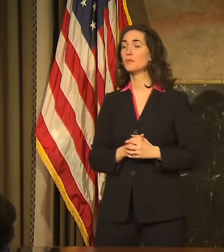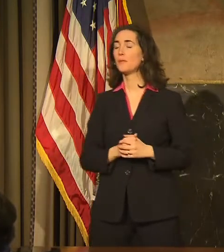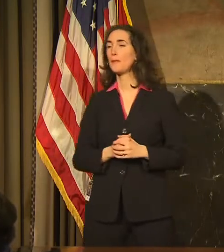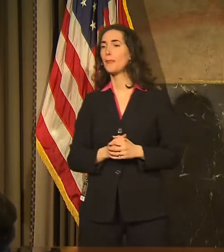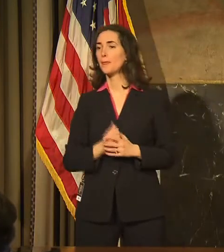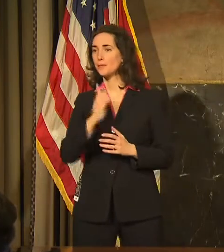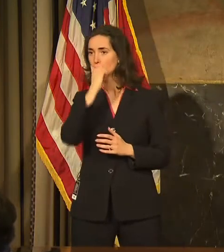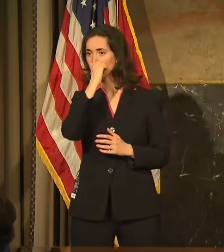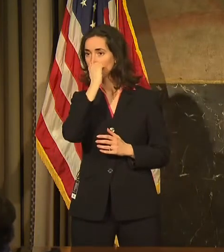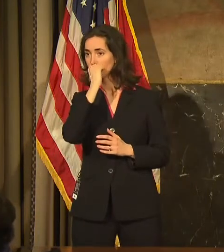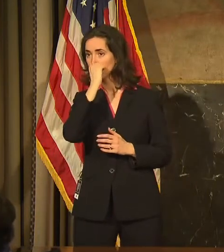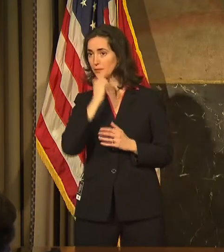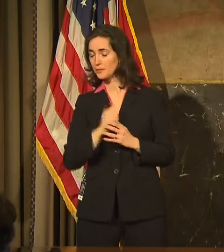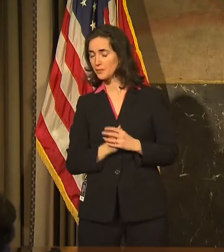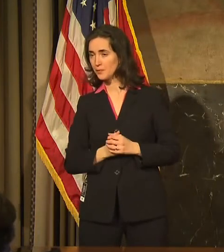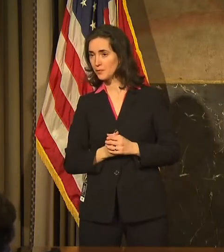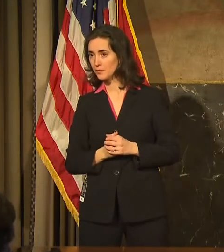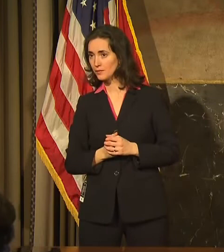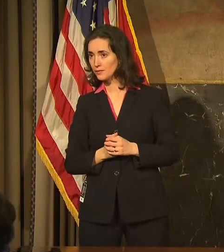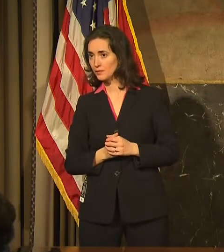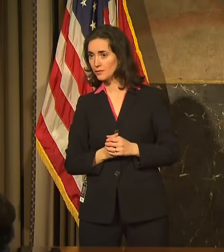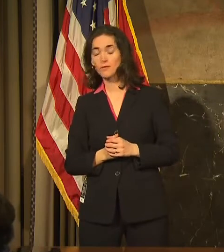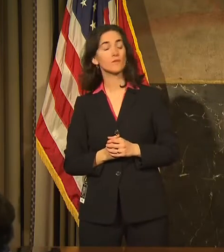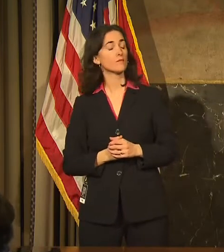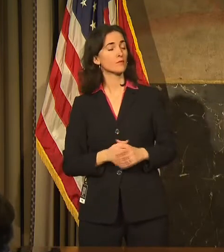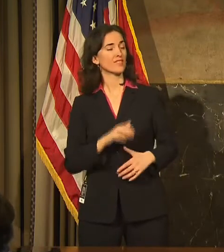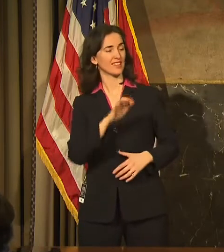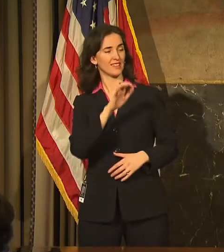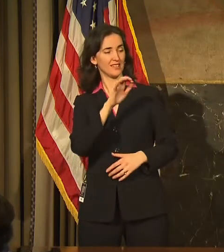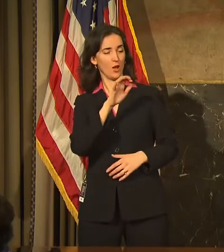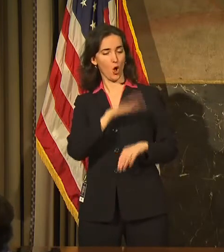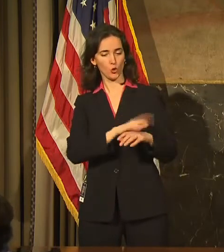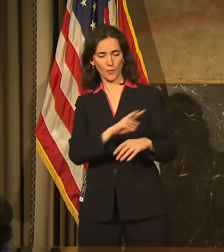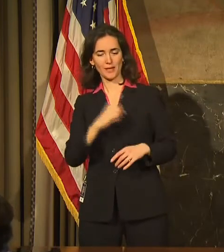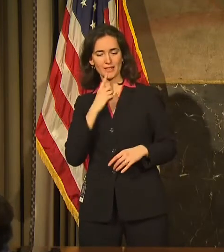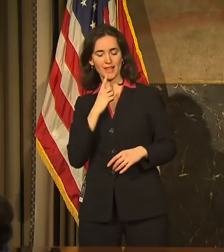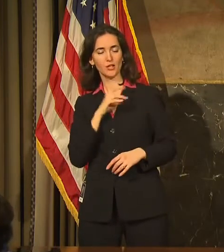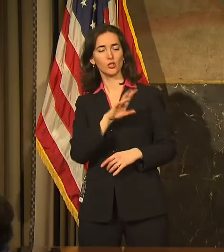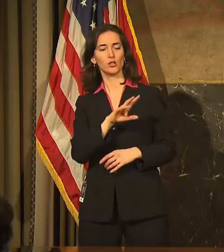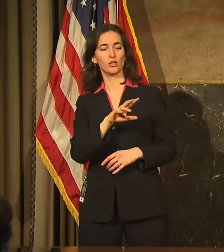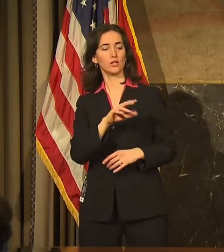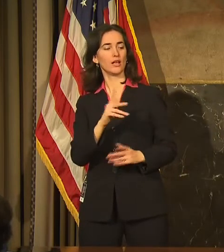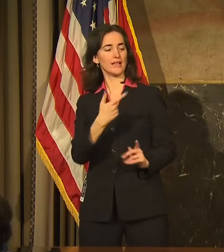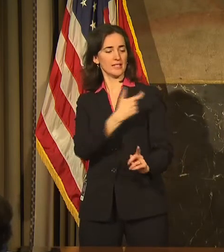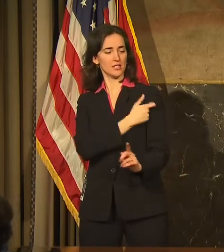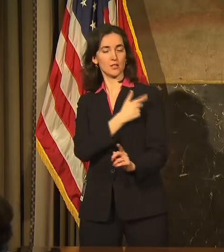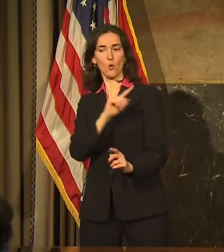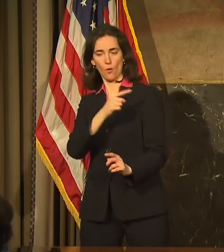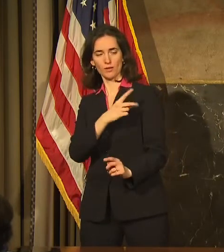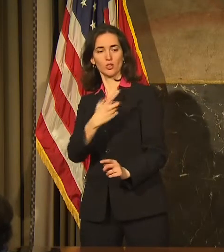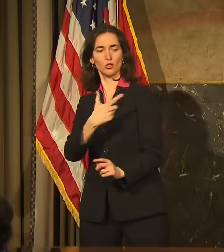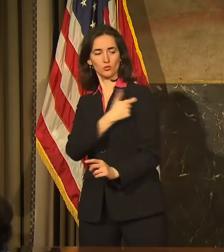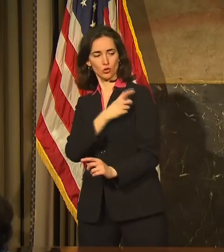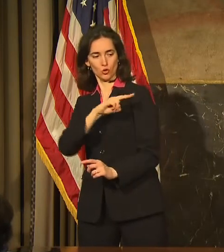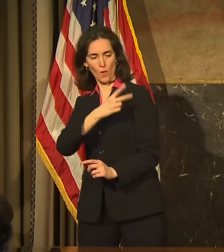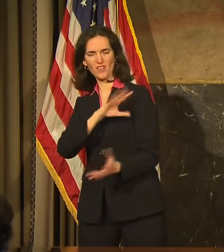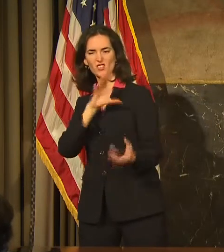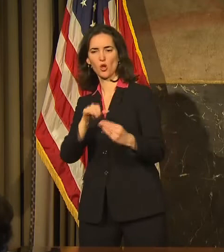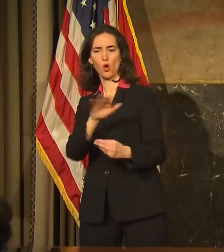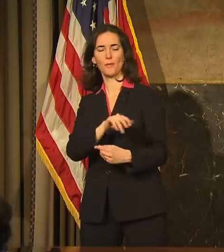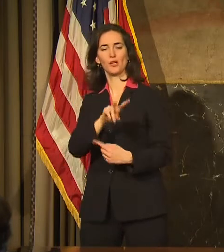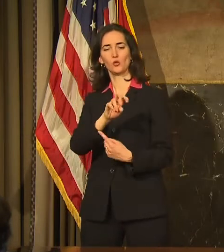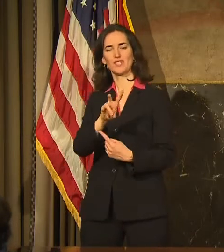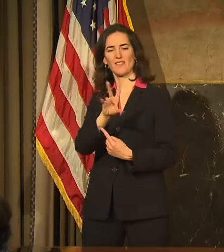More than 271,000 people have completed that vaccine series in our state. What's kind of that magic number of sorts y'all are looking at, along with